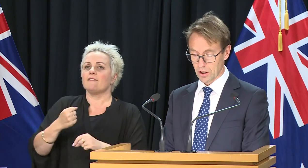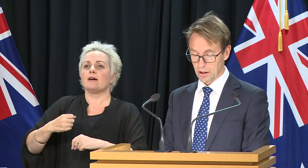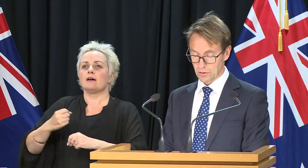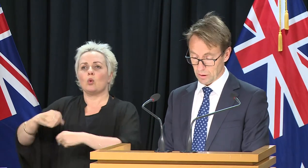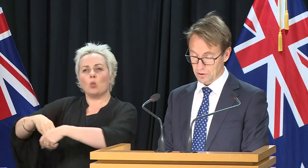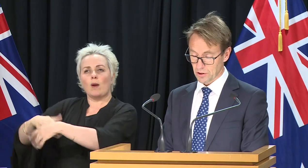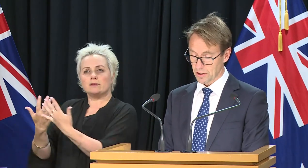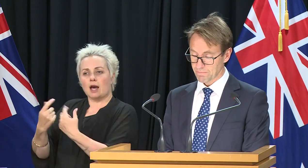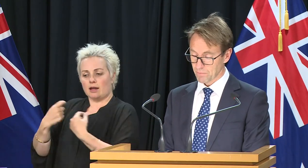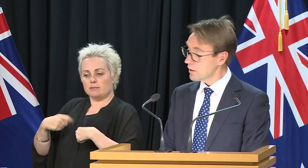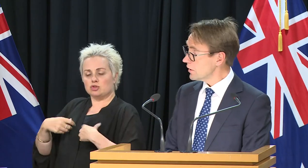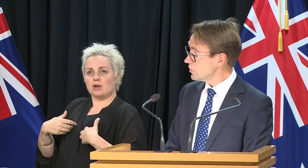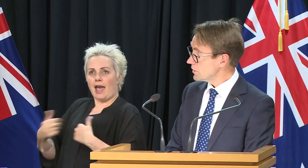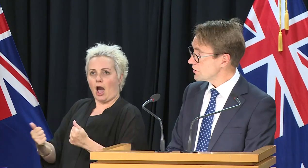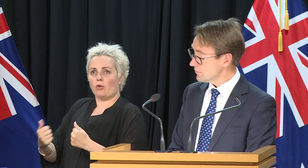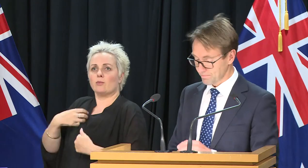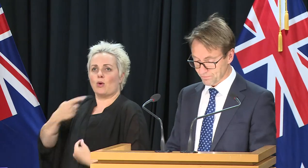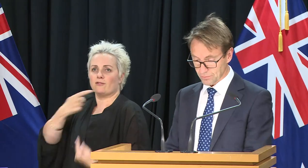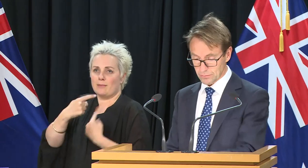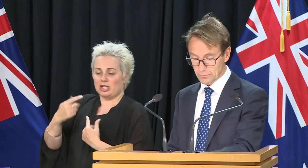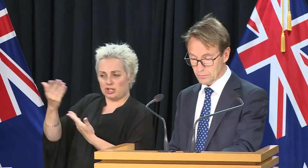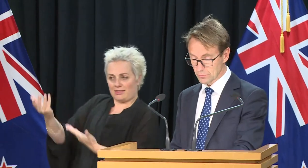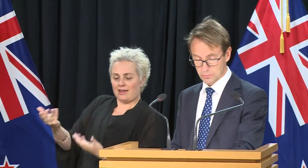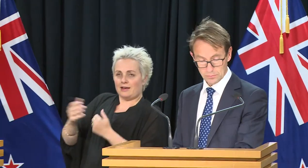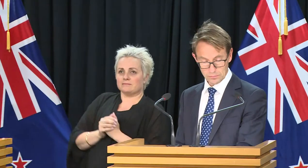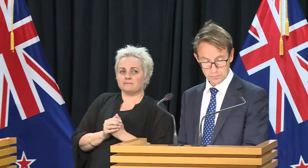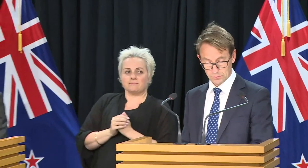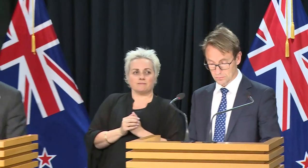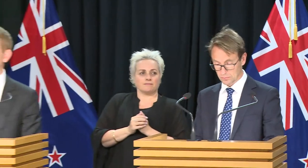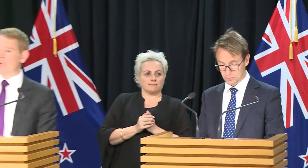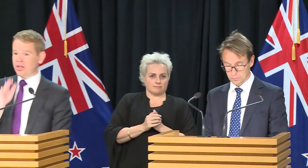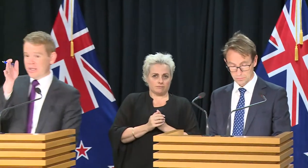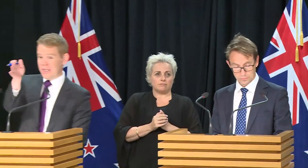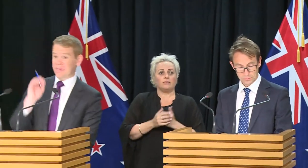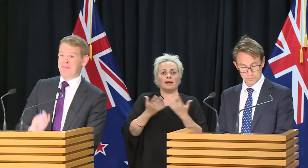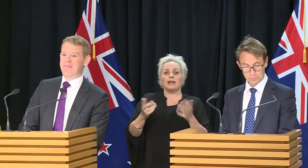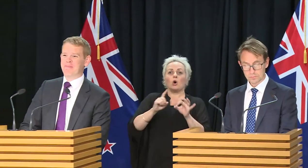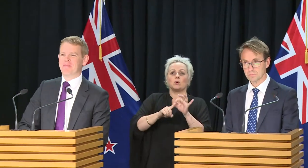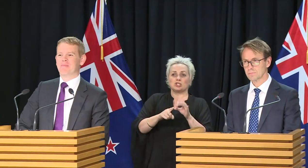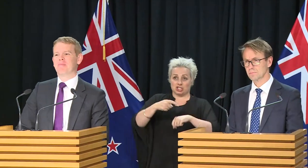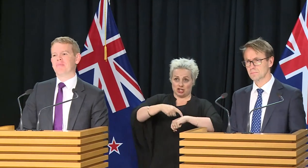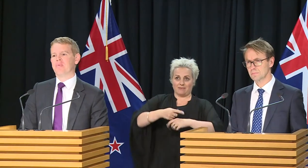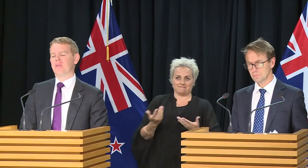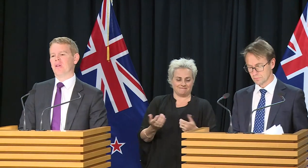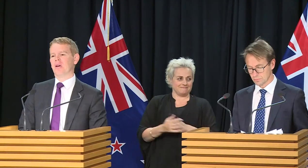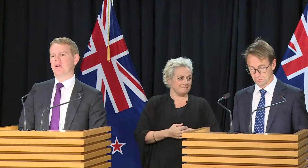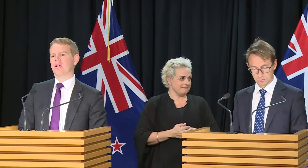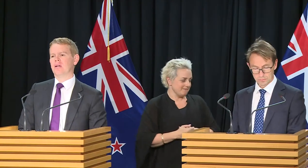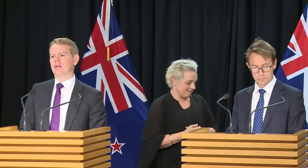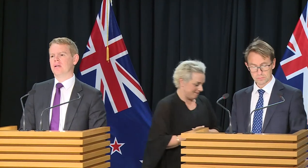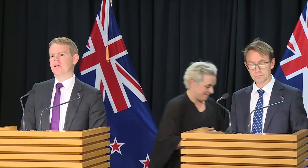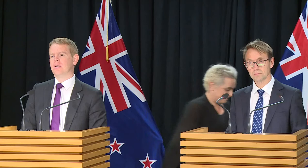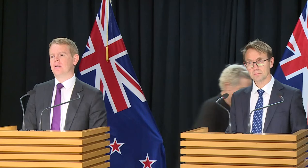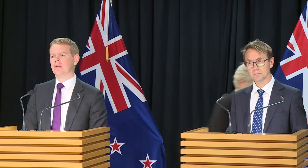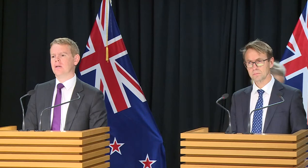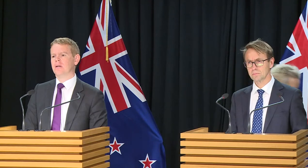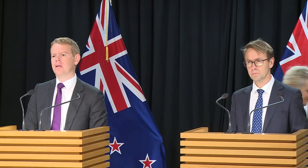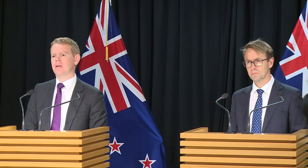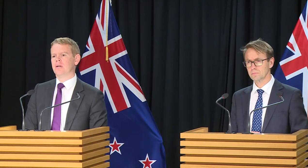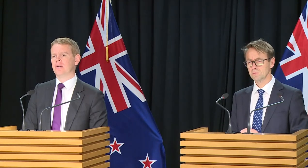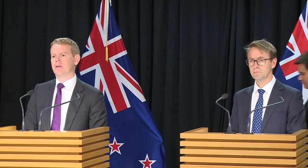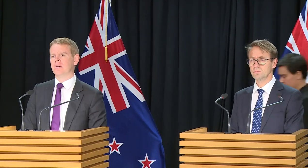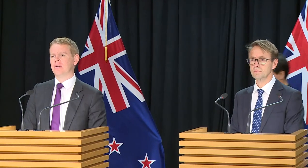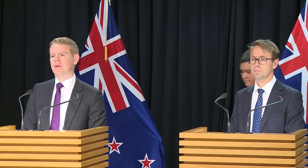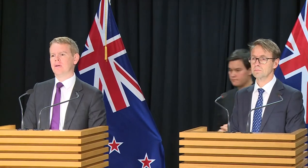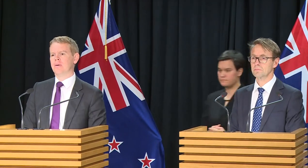Health website. Thank you, Minister. Thank you. Happy to open up for questions. Yeah. Do you have any more specific details about the role of the